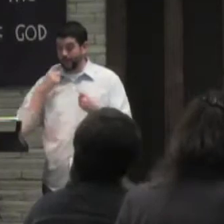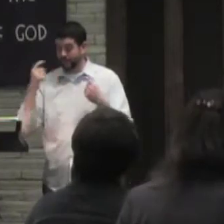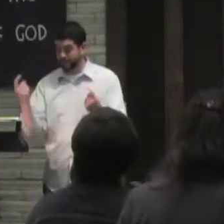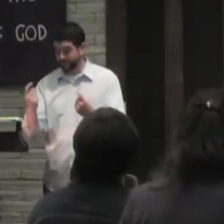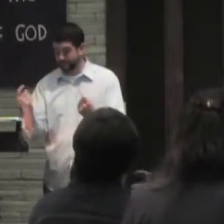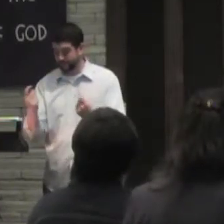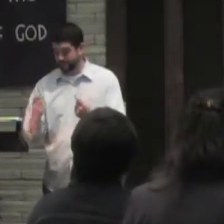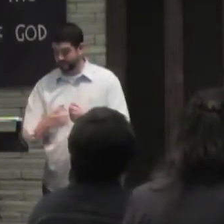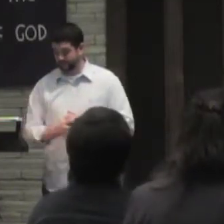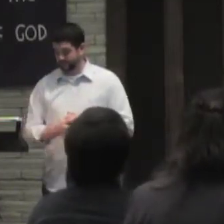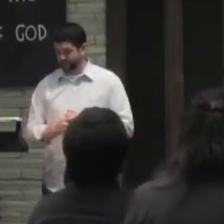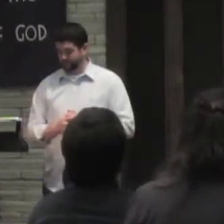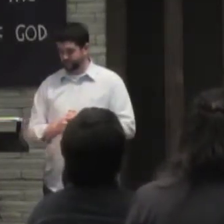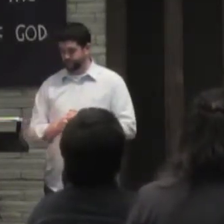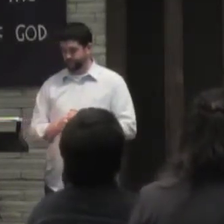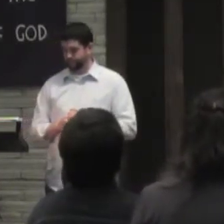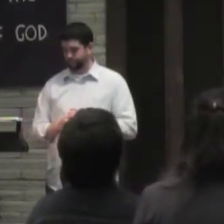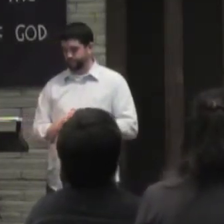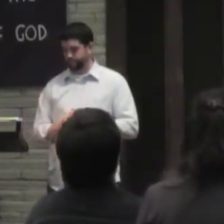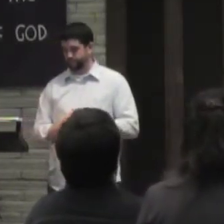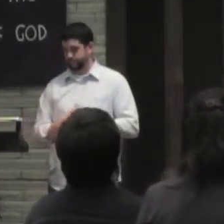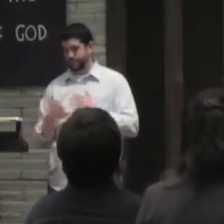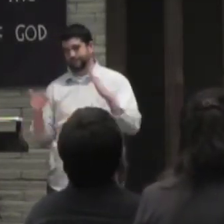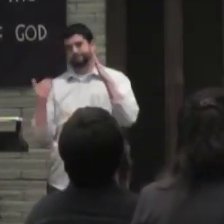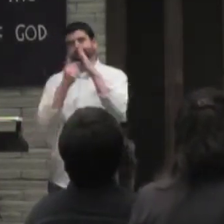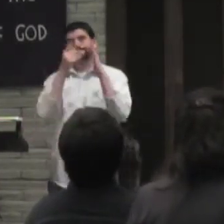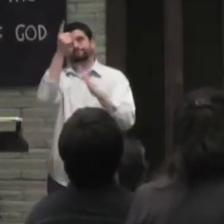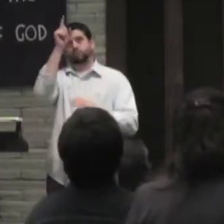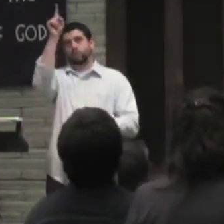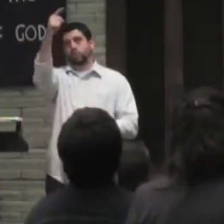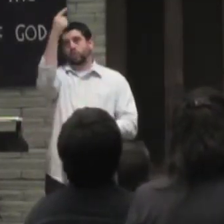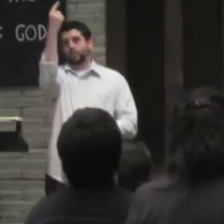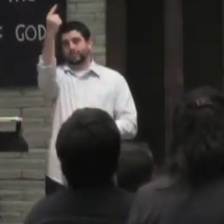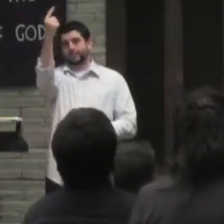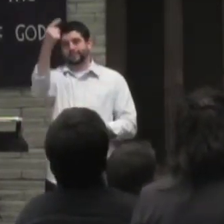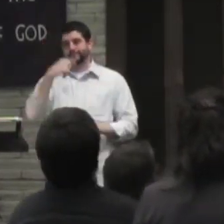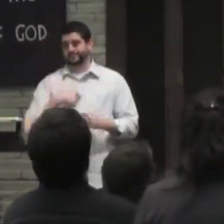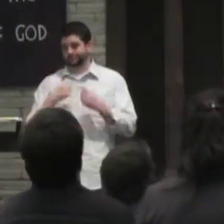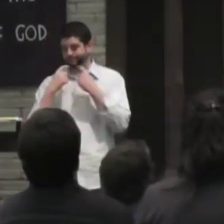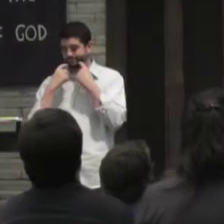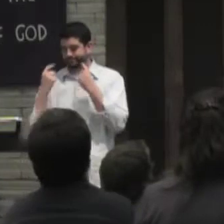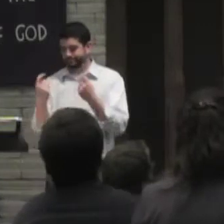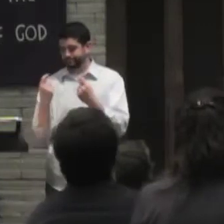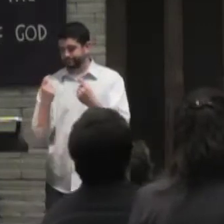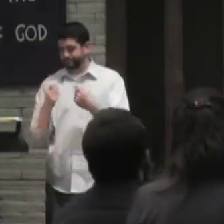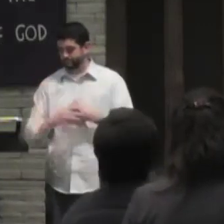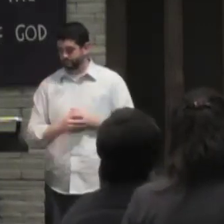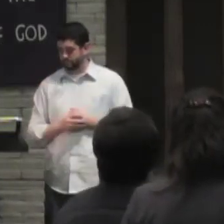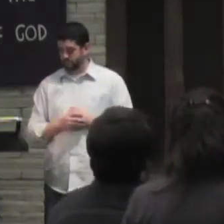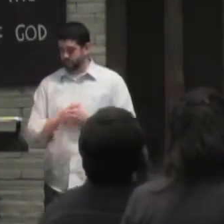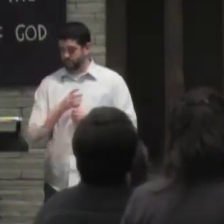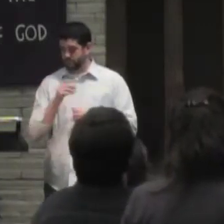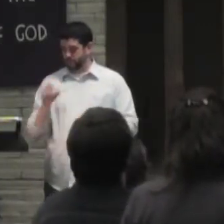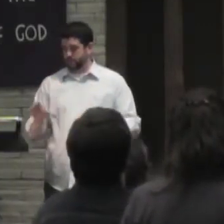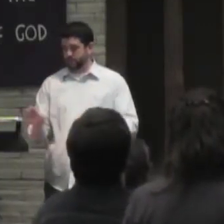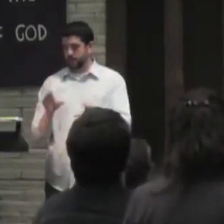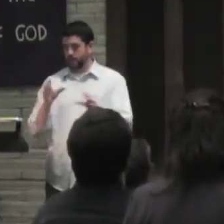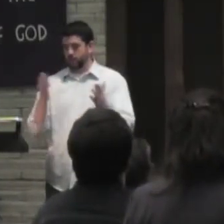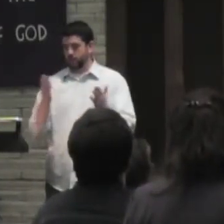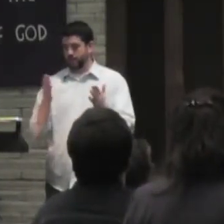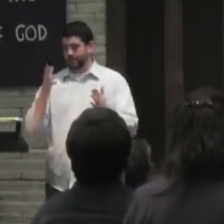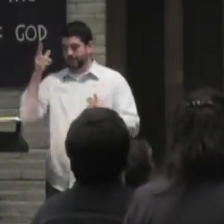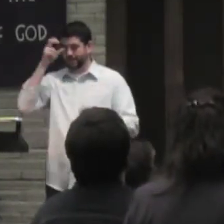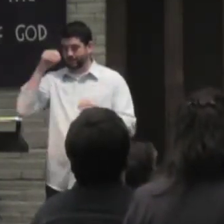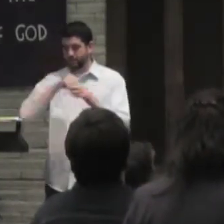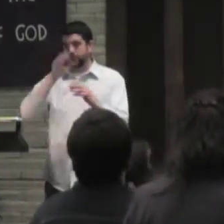And I know my sins. Against you only have I sinned. And done what